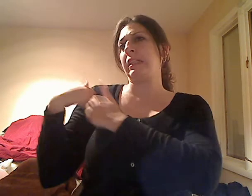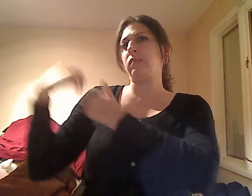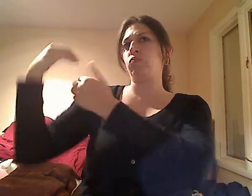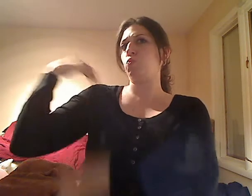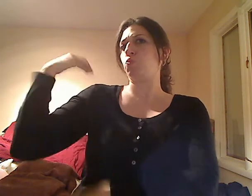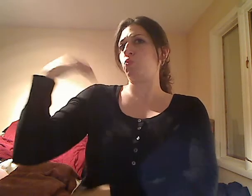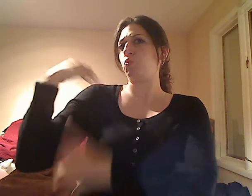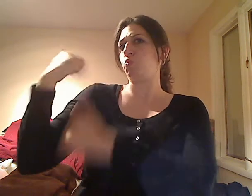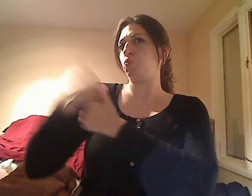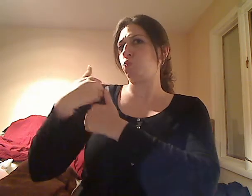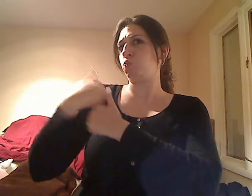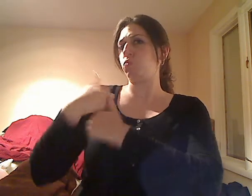Pauline?